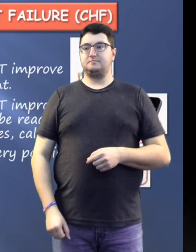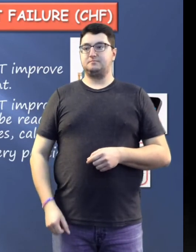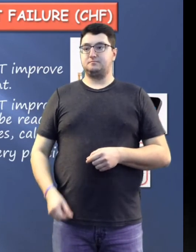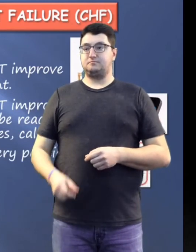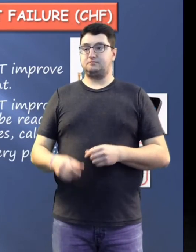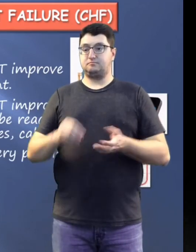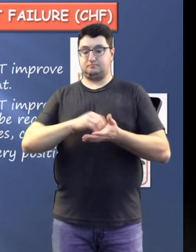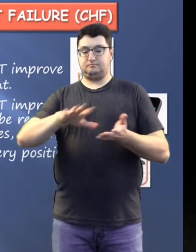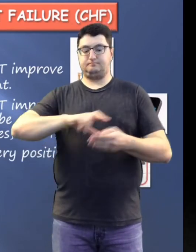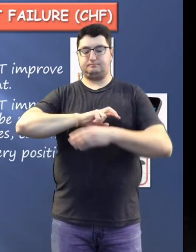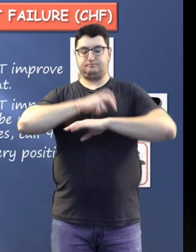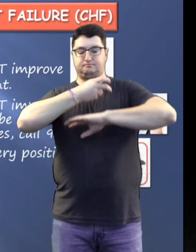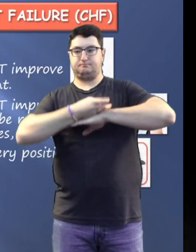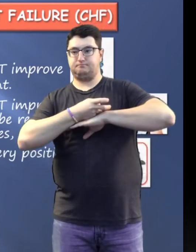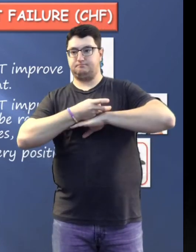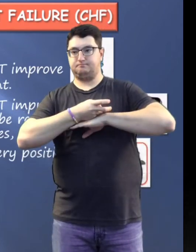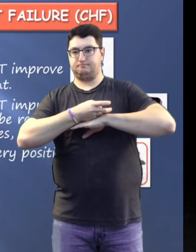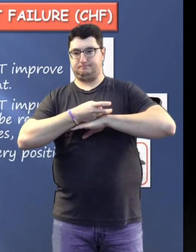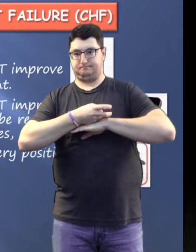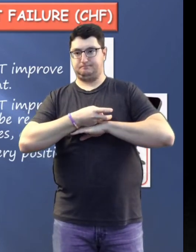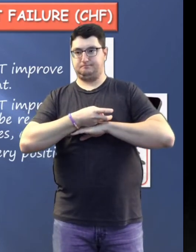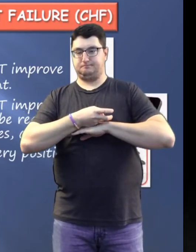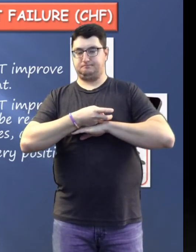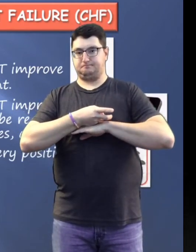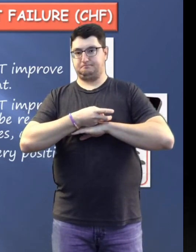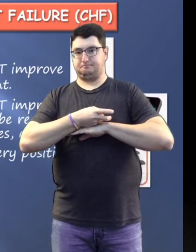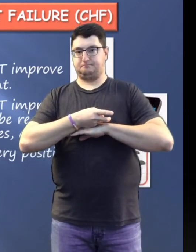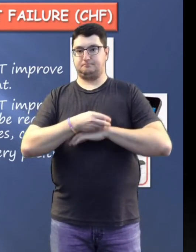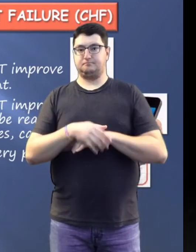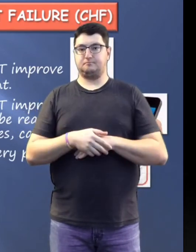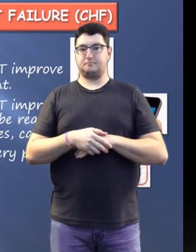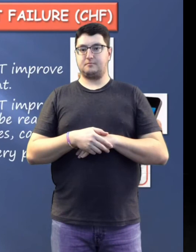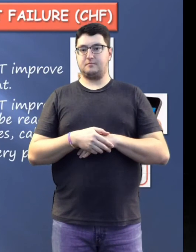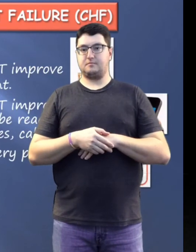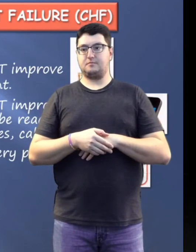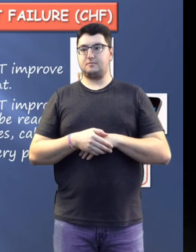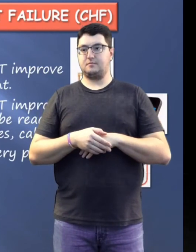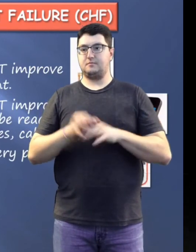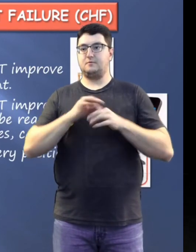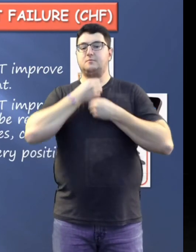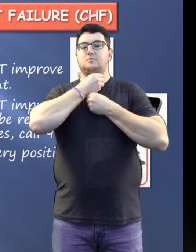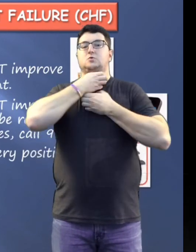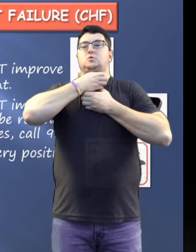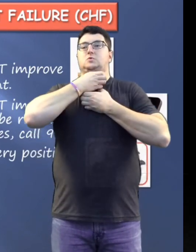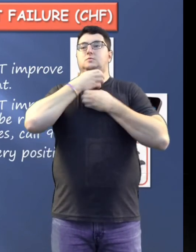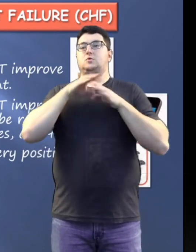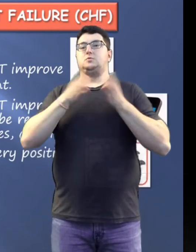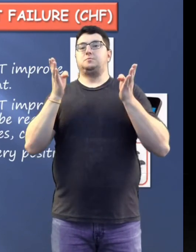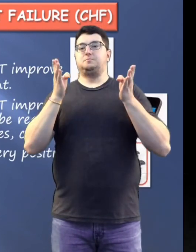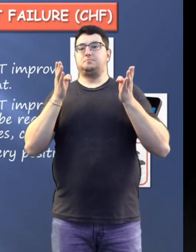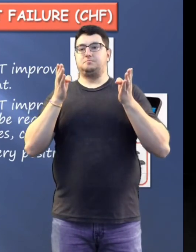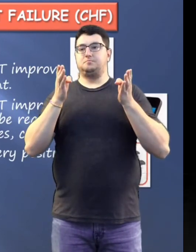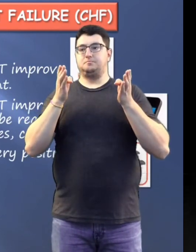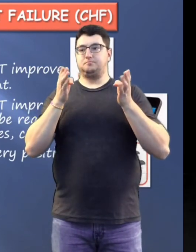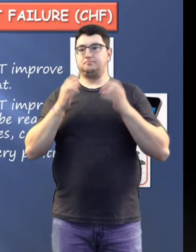position. Keep their airway open. Loosen any tight restrictive clothing around the neck